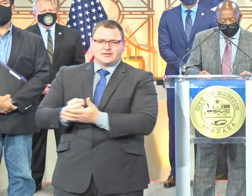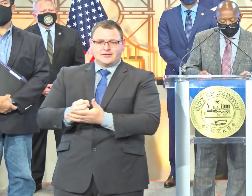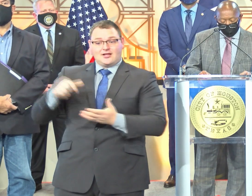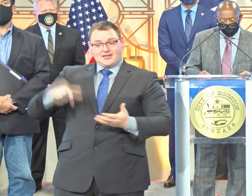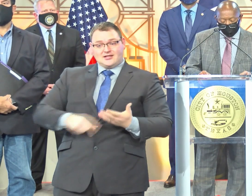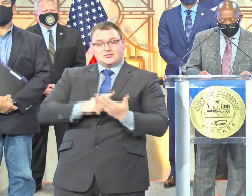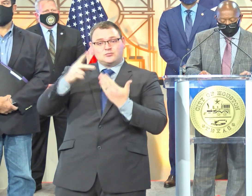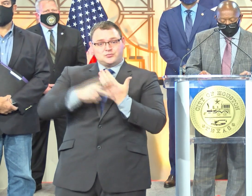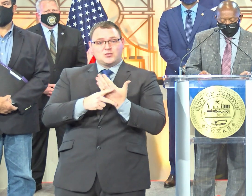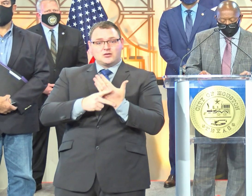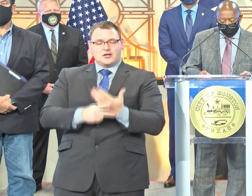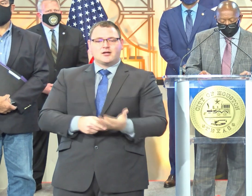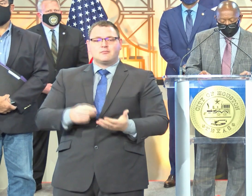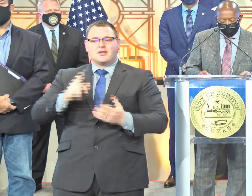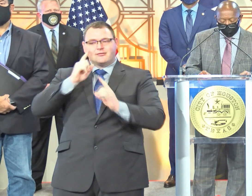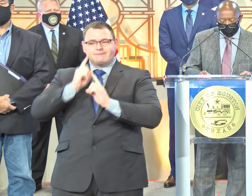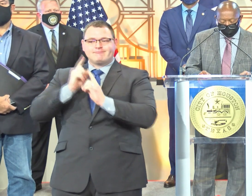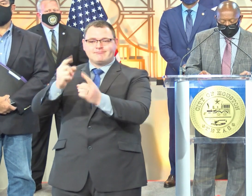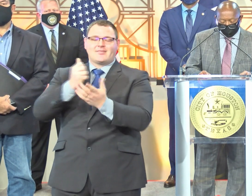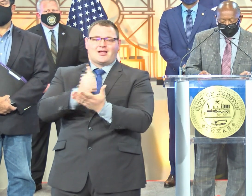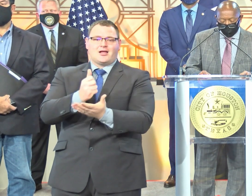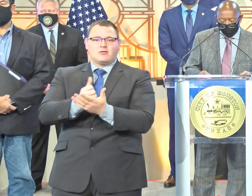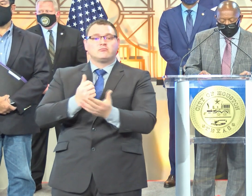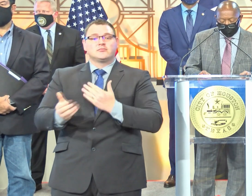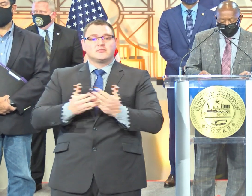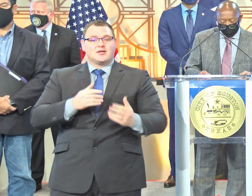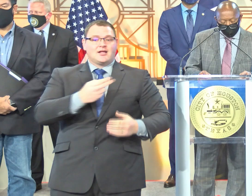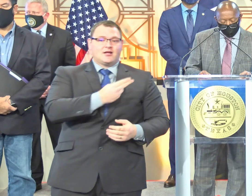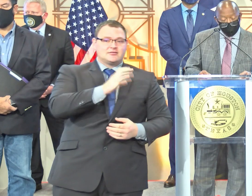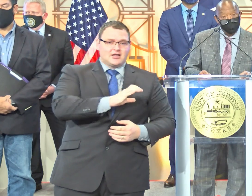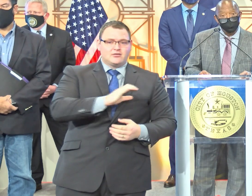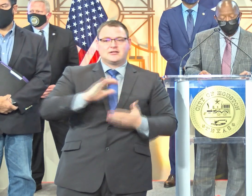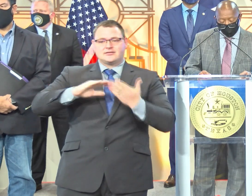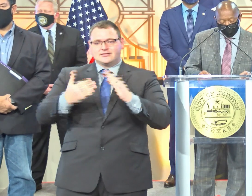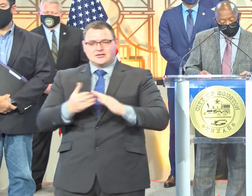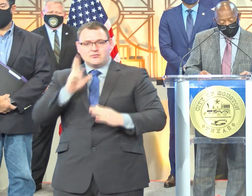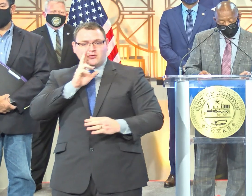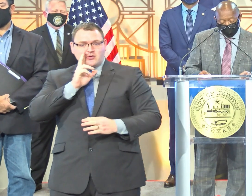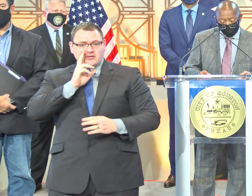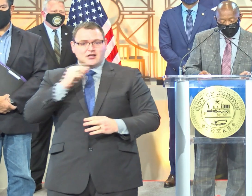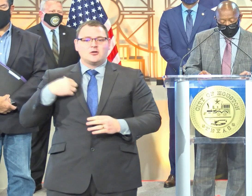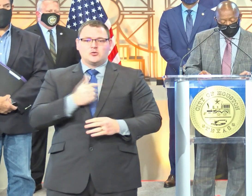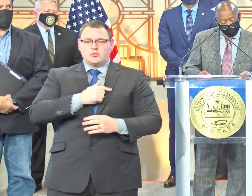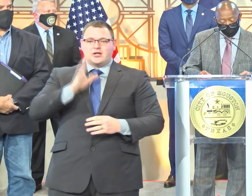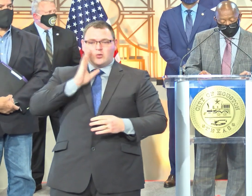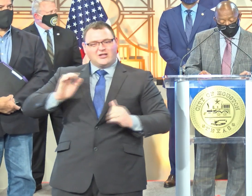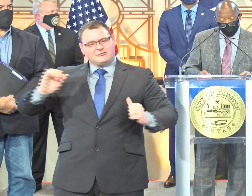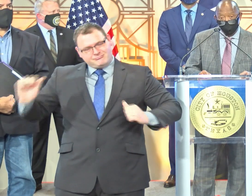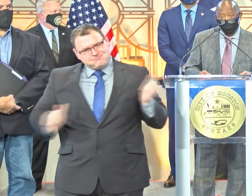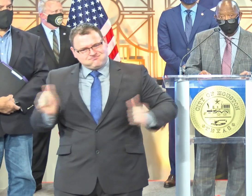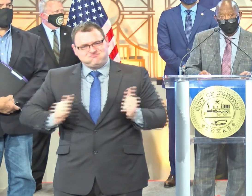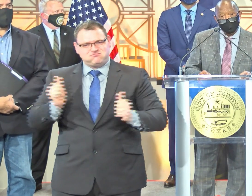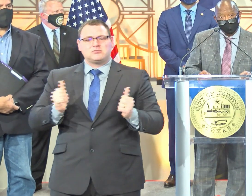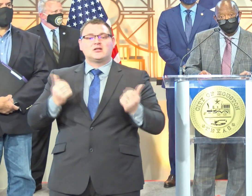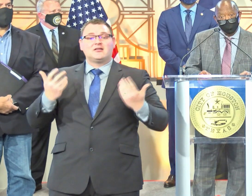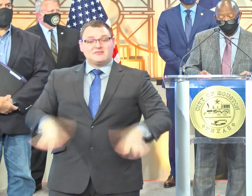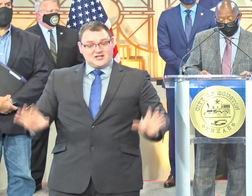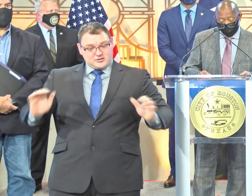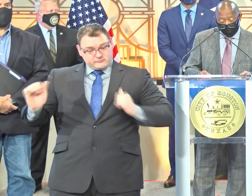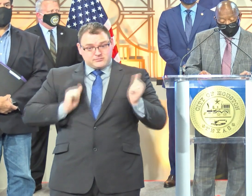for a city or county assistance. The truth is that homelessness knows no geographical borders. It affects every